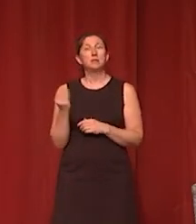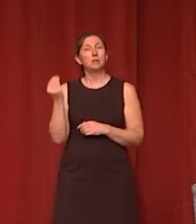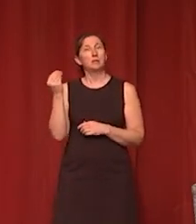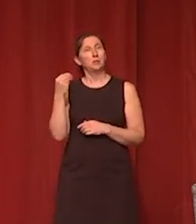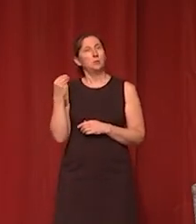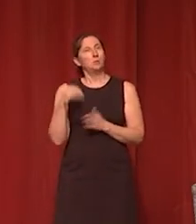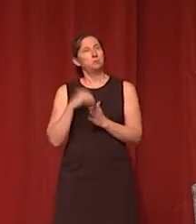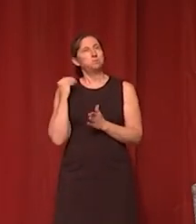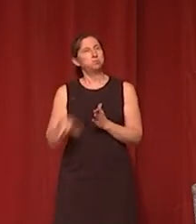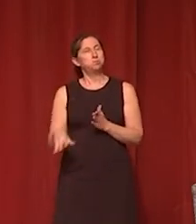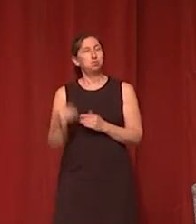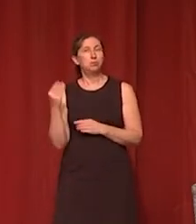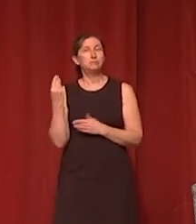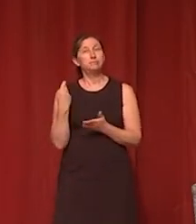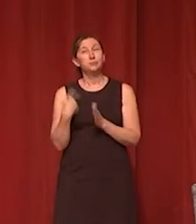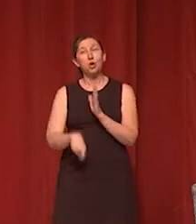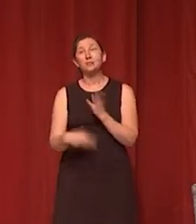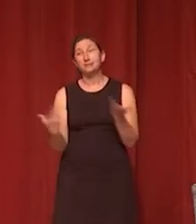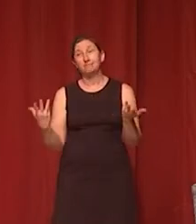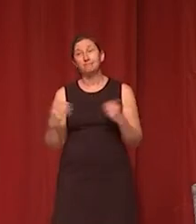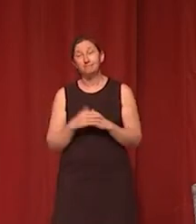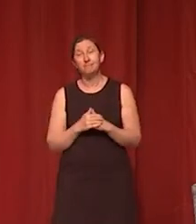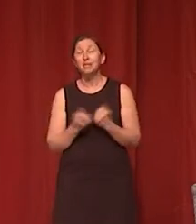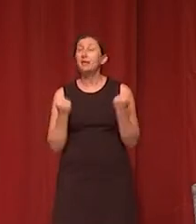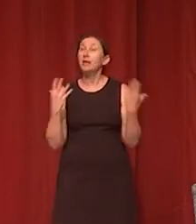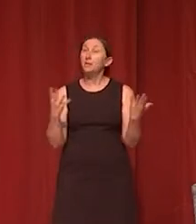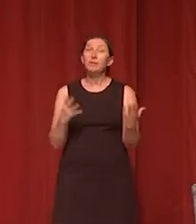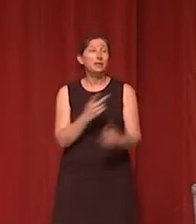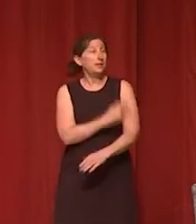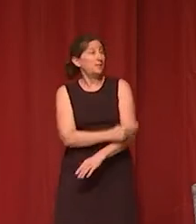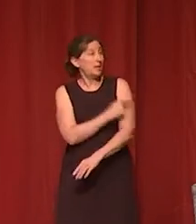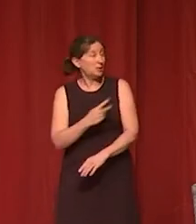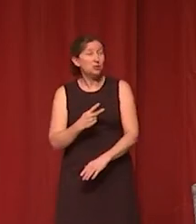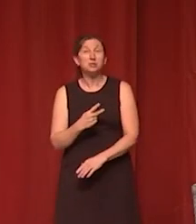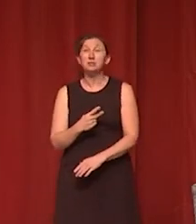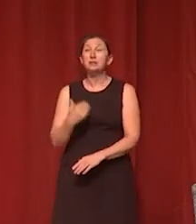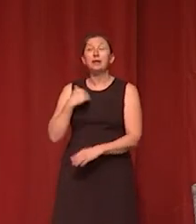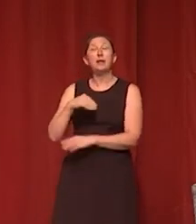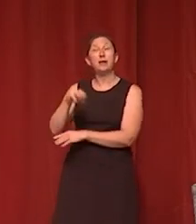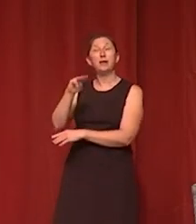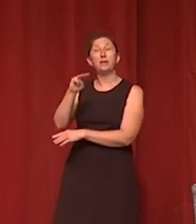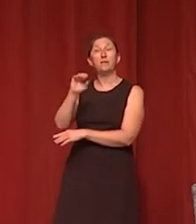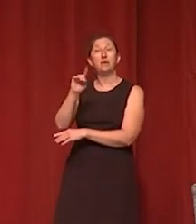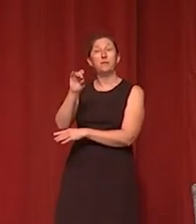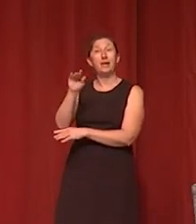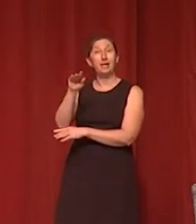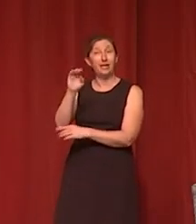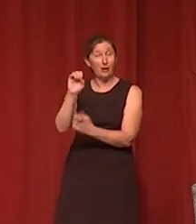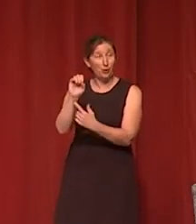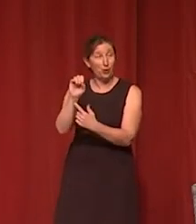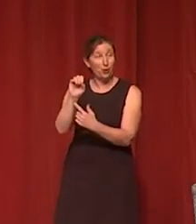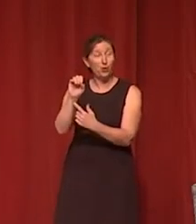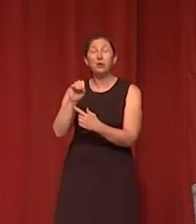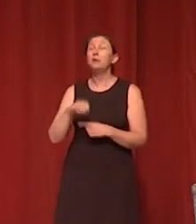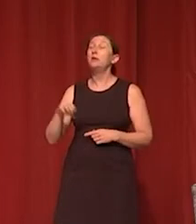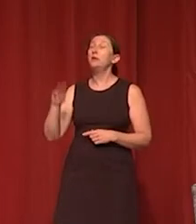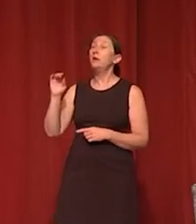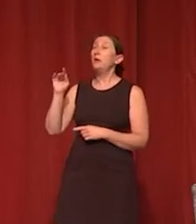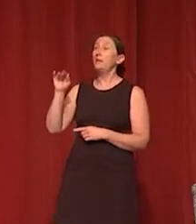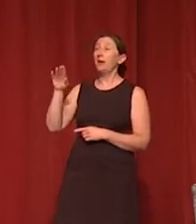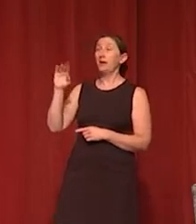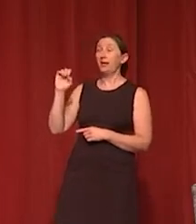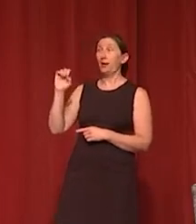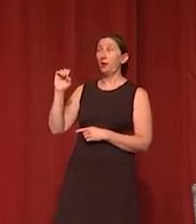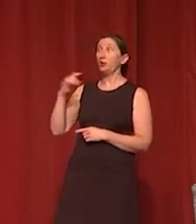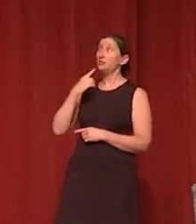these therapies, and a lot of our patients are covered by Medicare, and Medicare has come out after the approval and